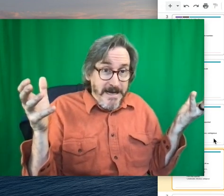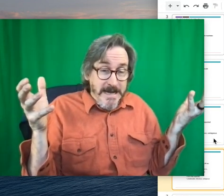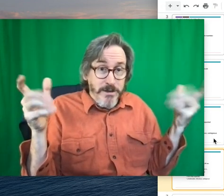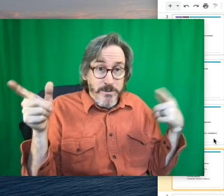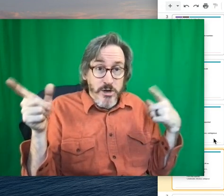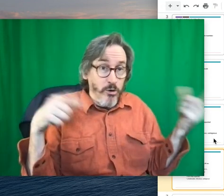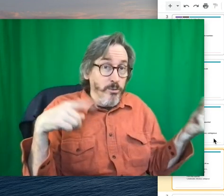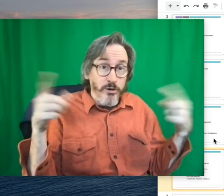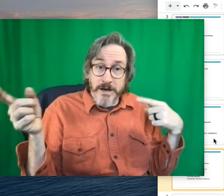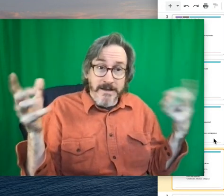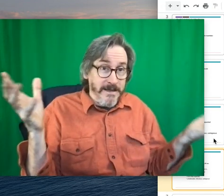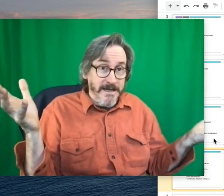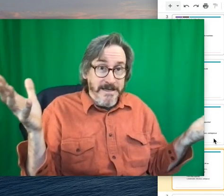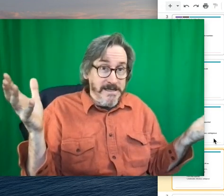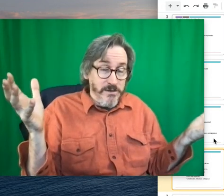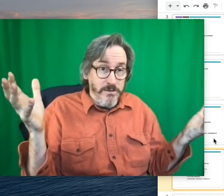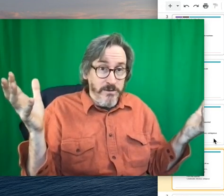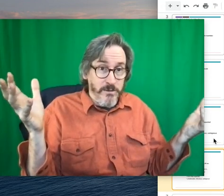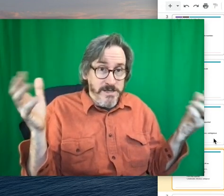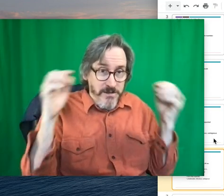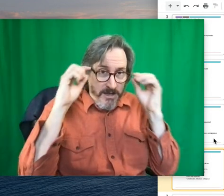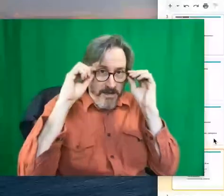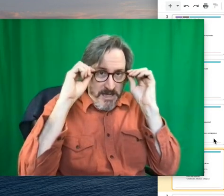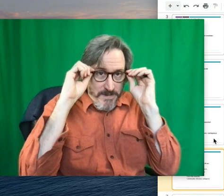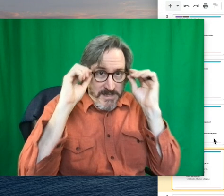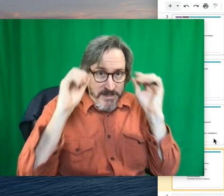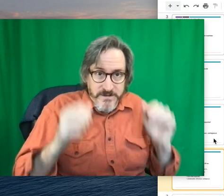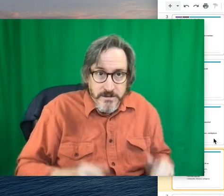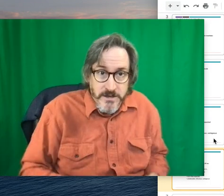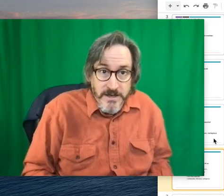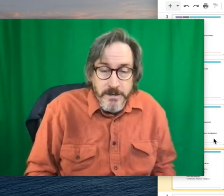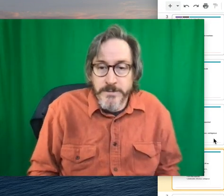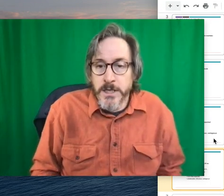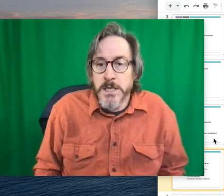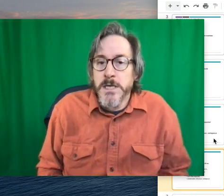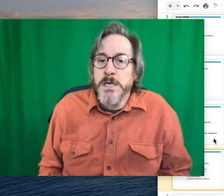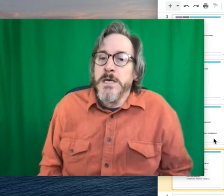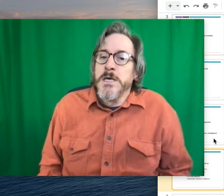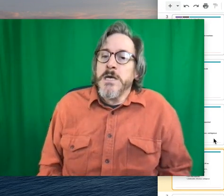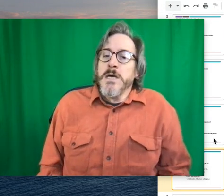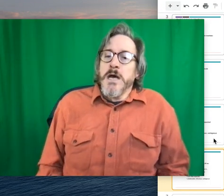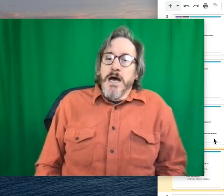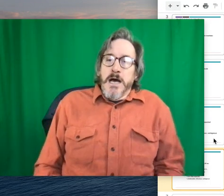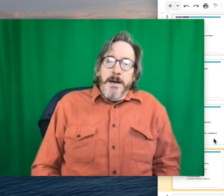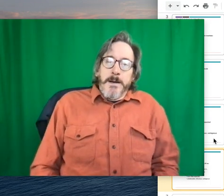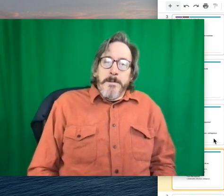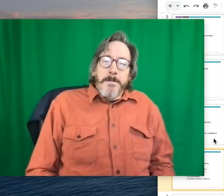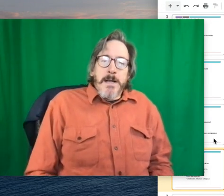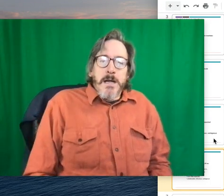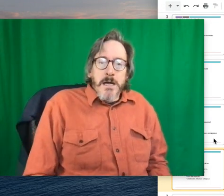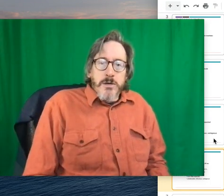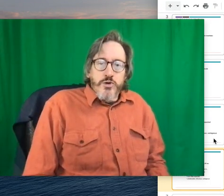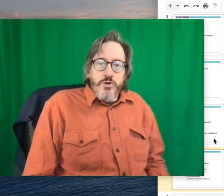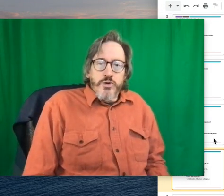And at that time there was no Uber or anything like that. So there was nothing expensive and convenient.